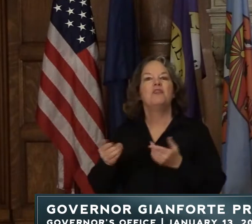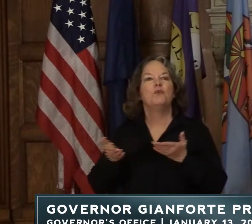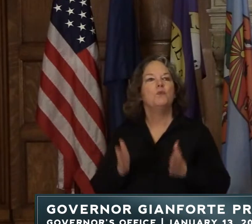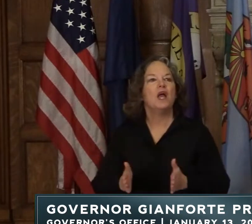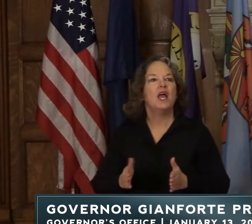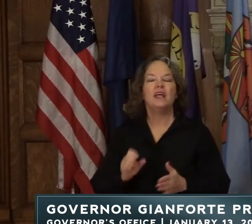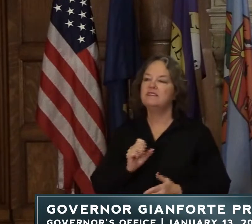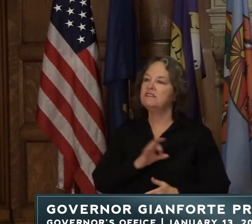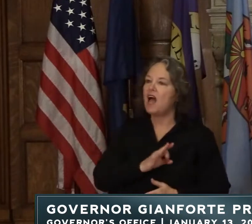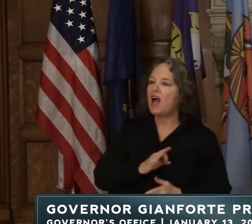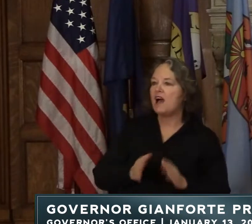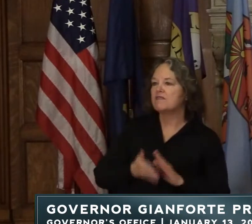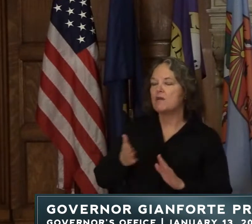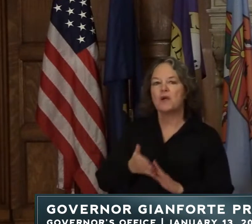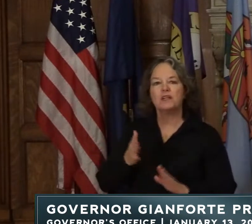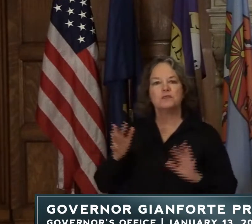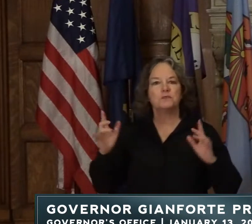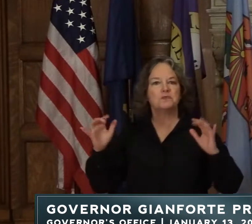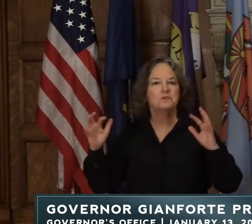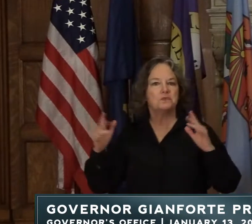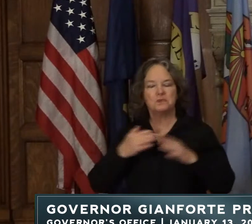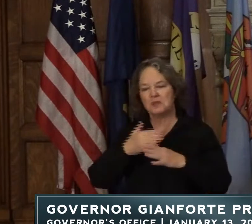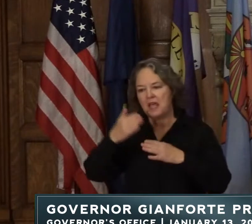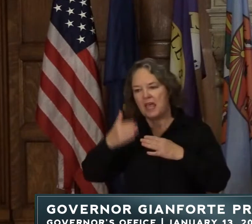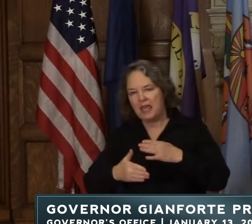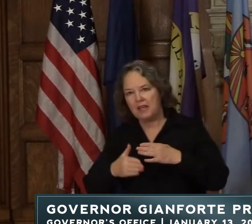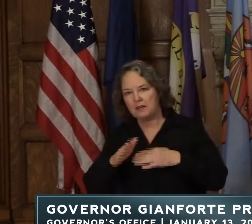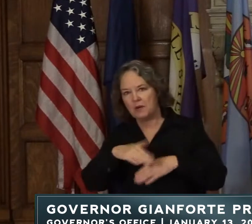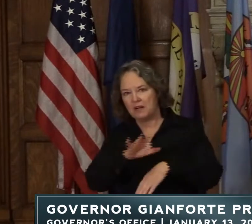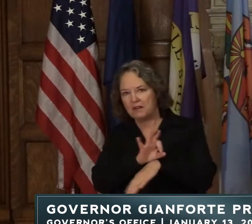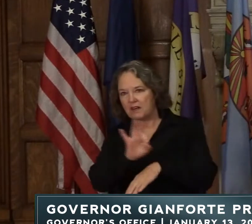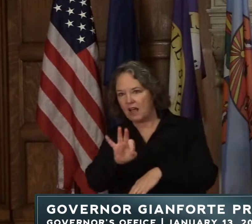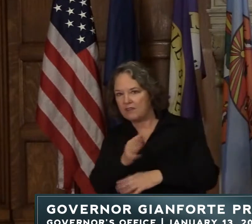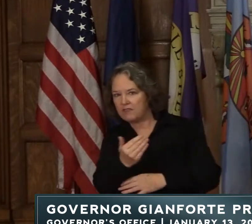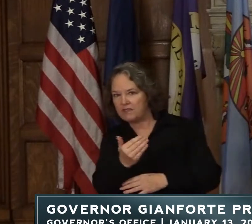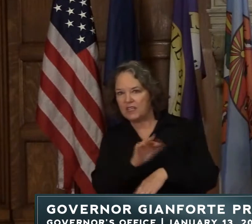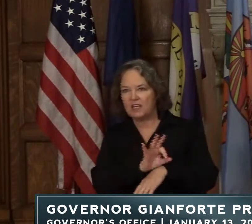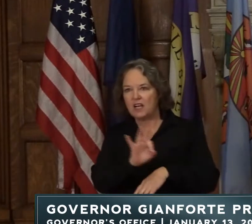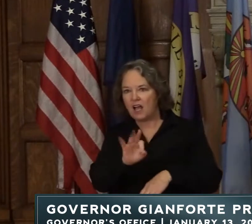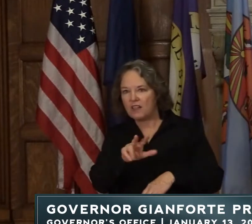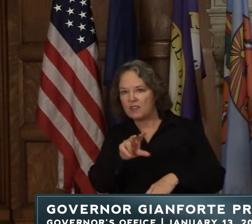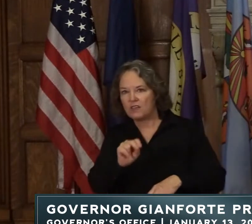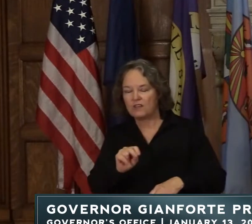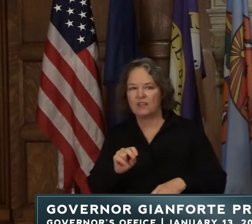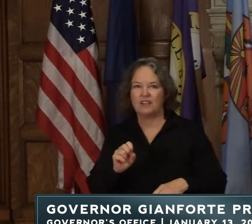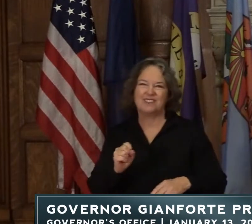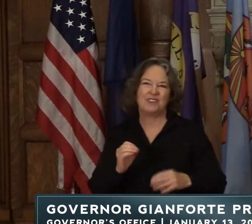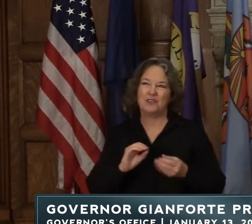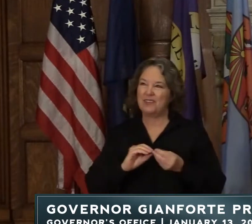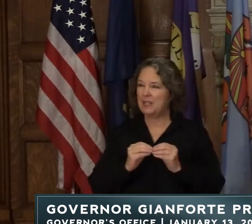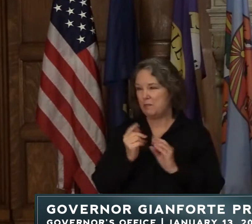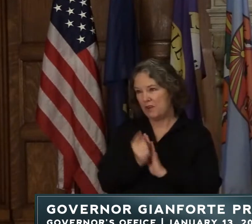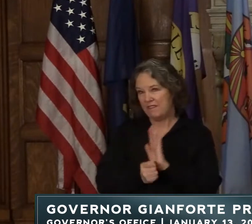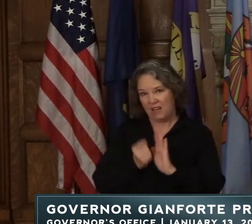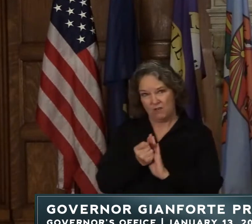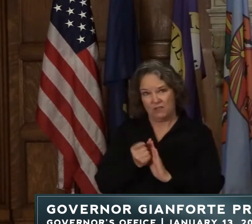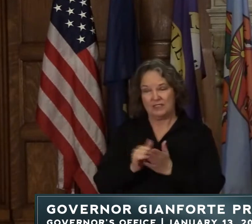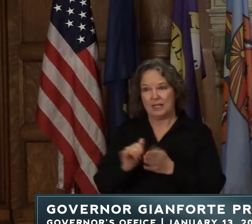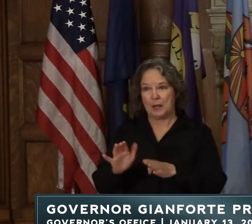and the operations start to come to an end around 9:15 or 9:30. And so the amount of hours that a